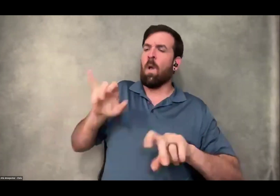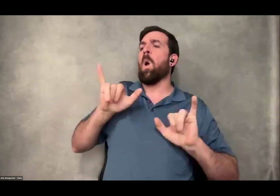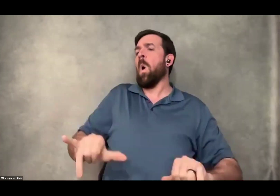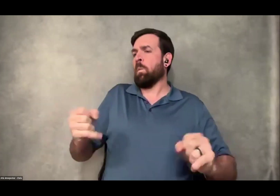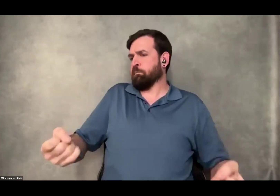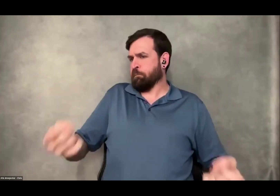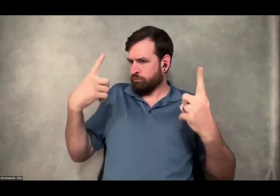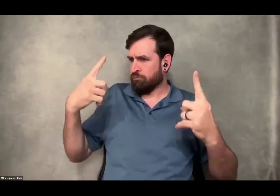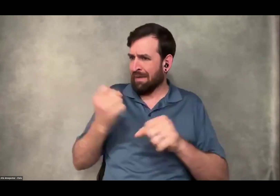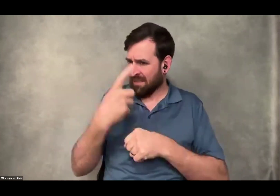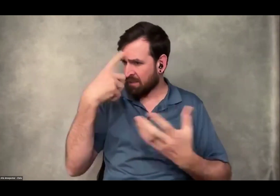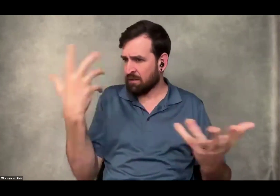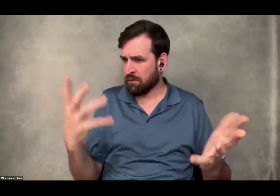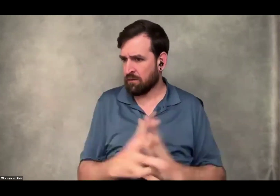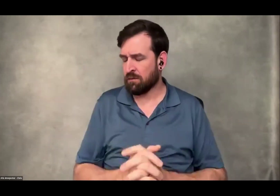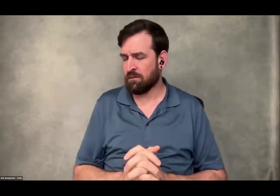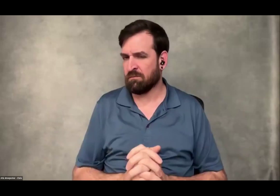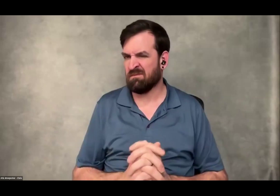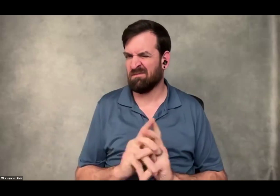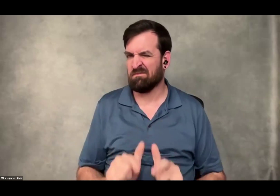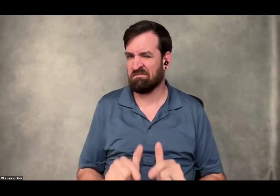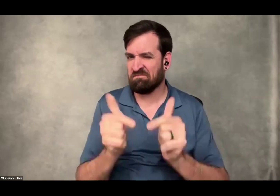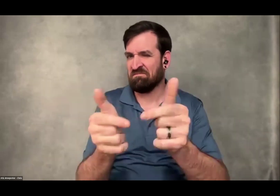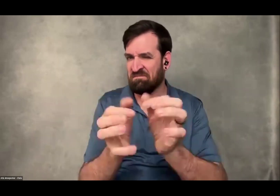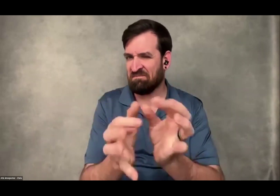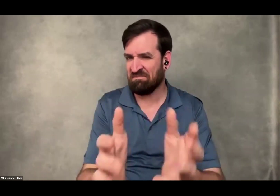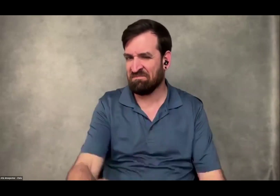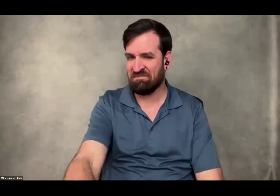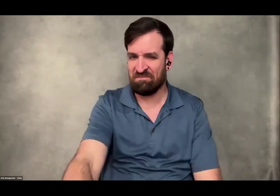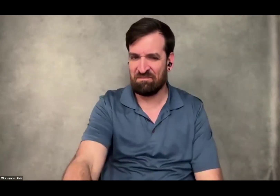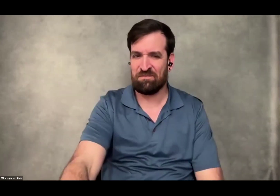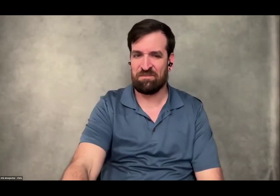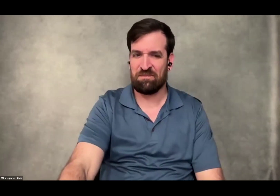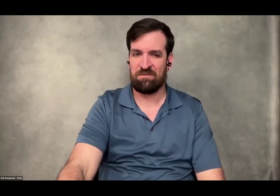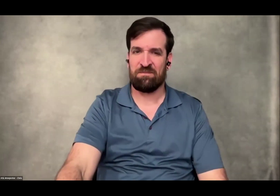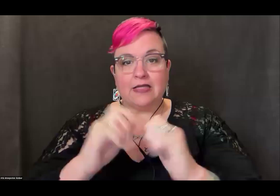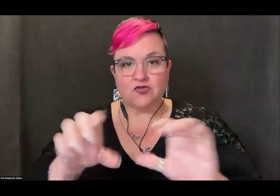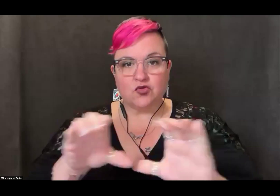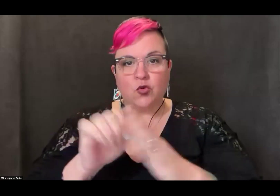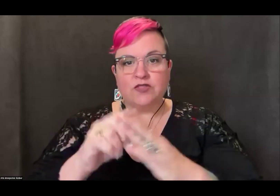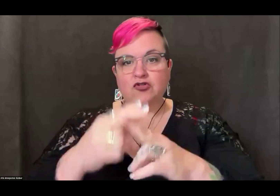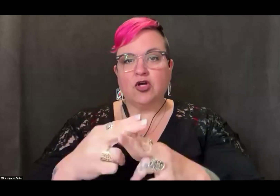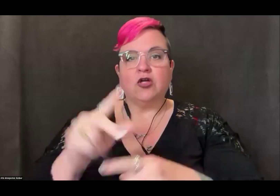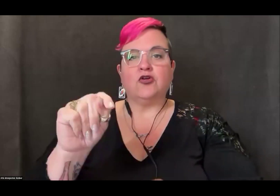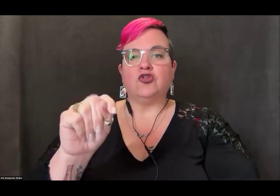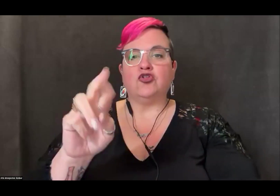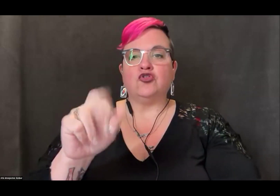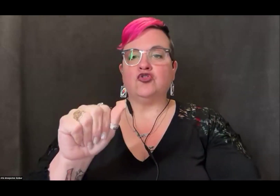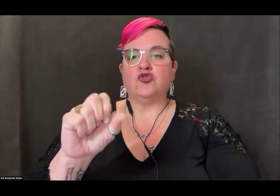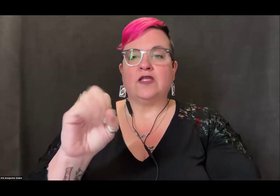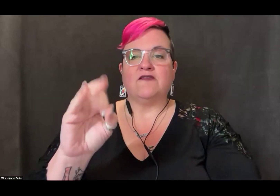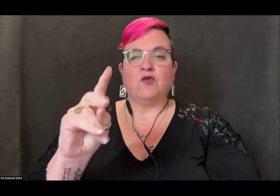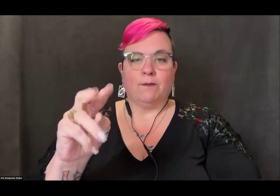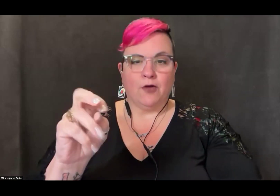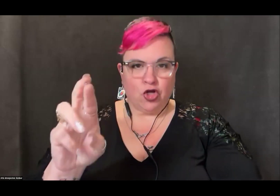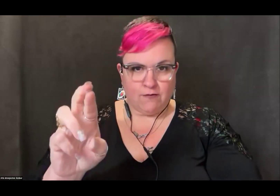okay, that makes sense. And it has to do that, and that's called a transformer.